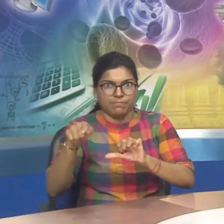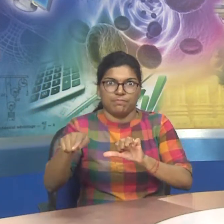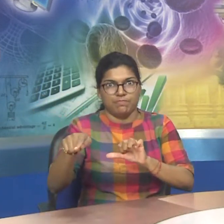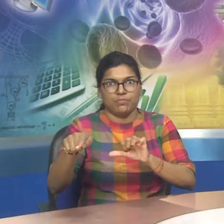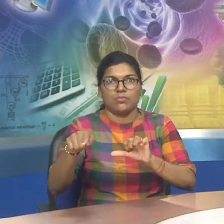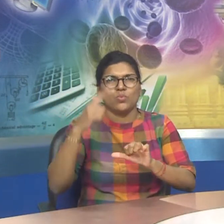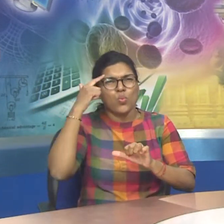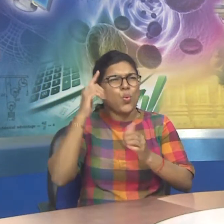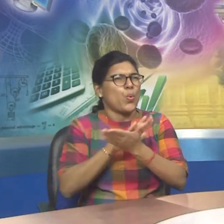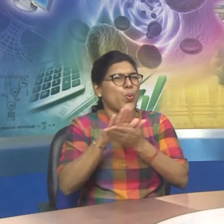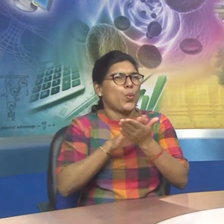the nuclear hub.